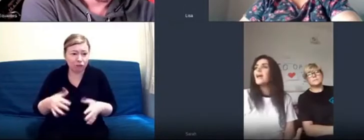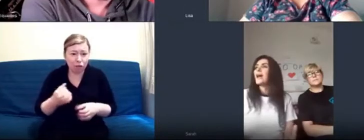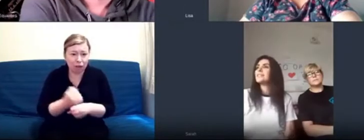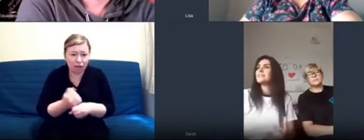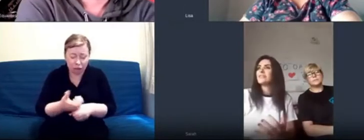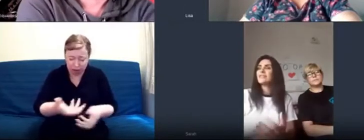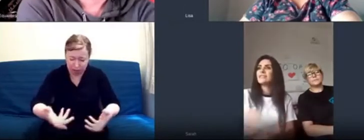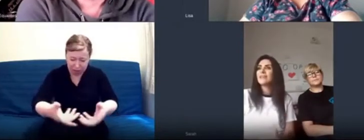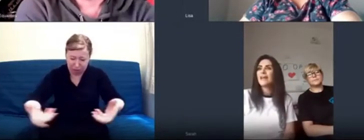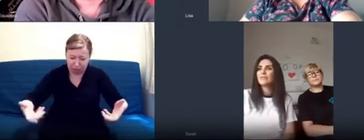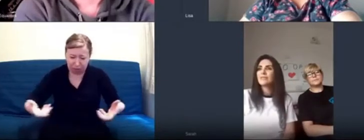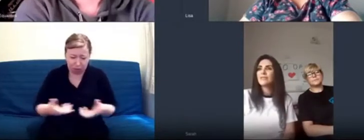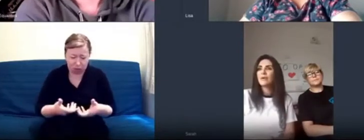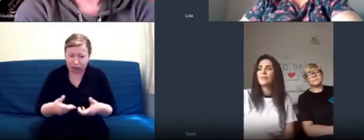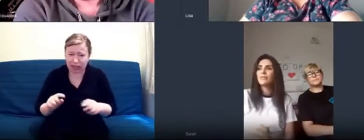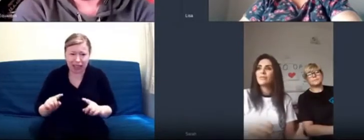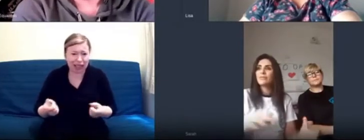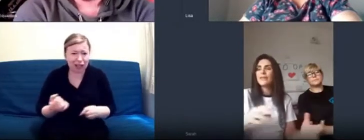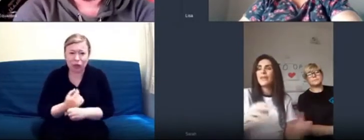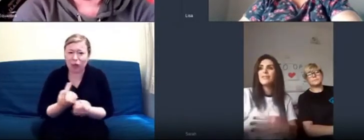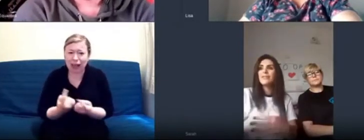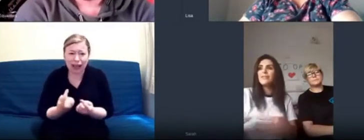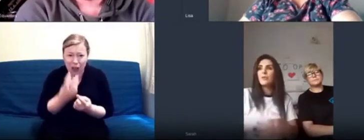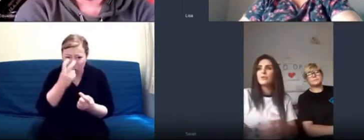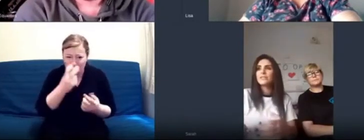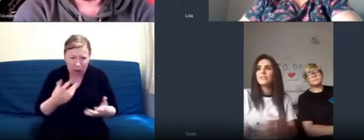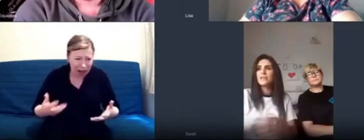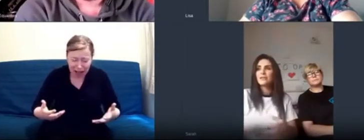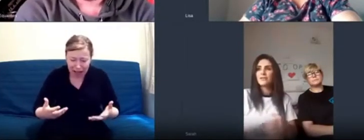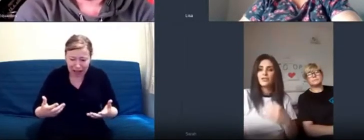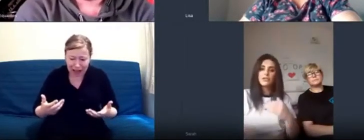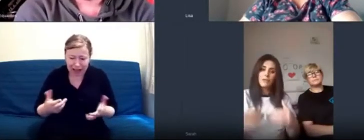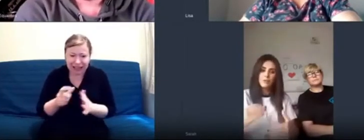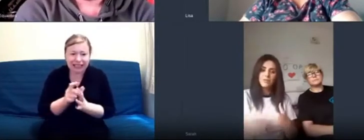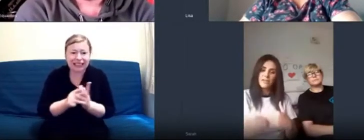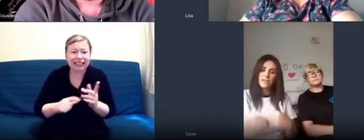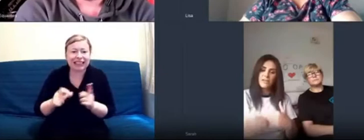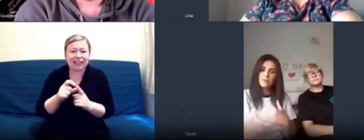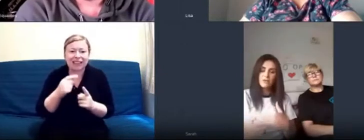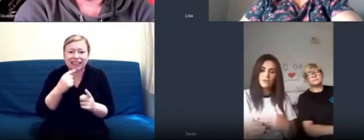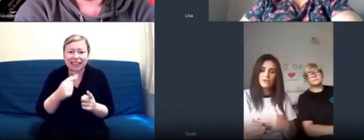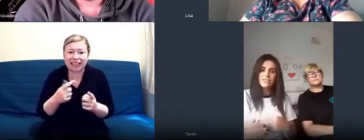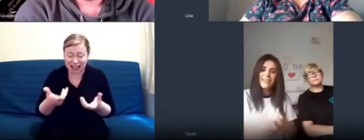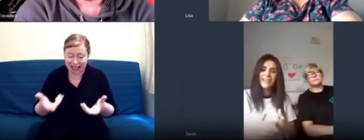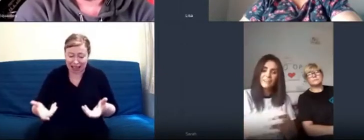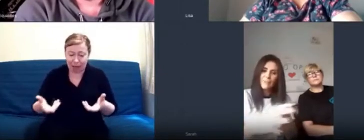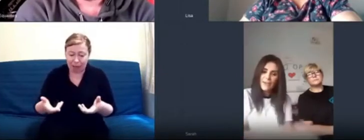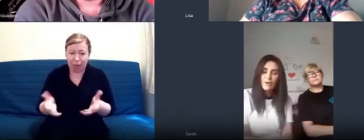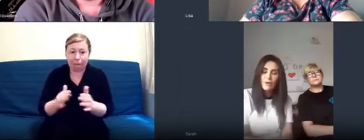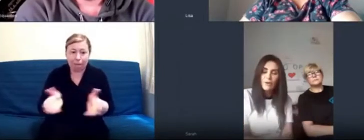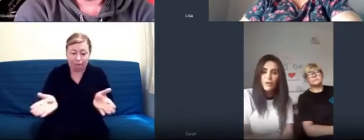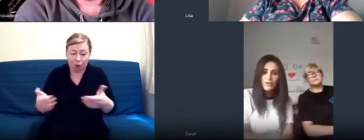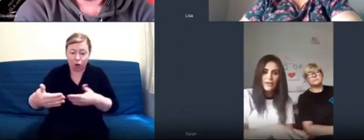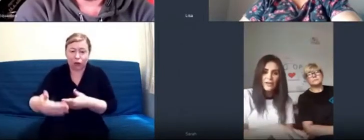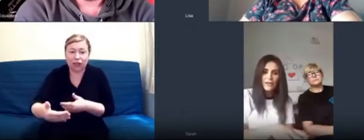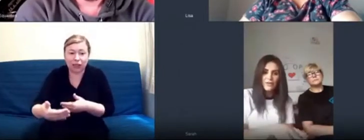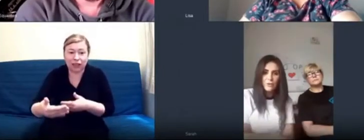with. And David at the time was like, yeah, they get their boxes, they're cared for. So I put this argument across that, yeah,